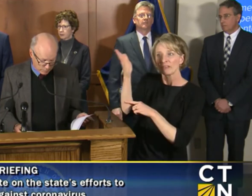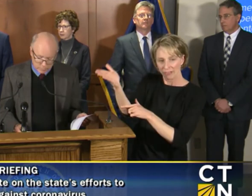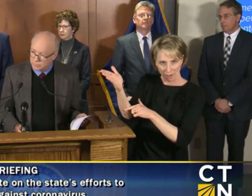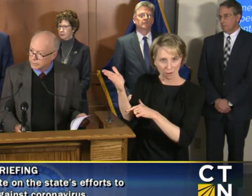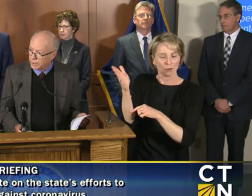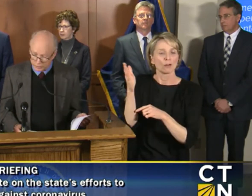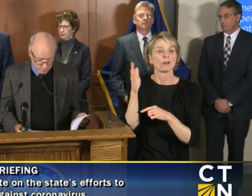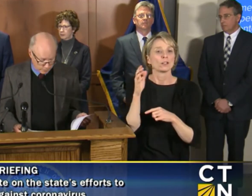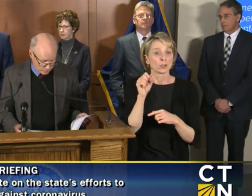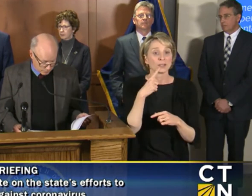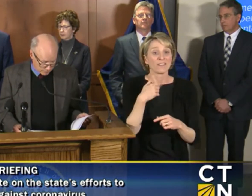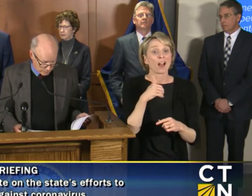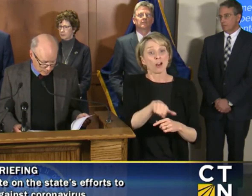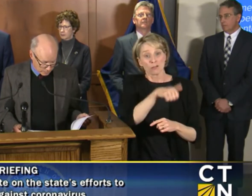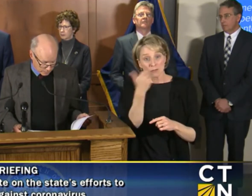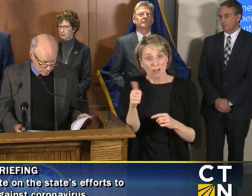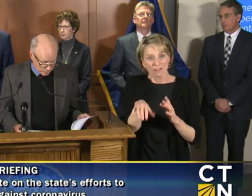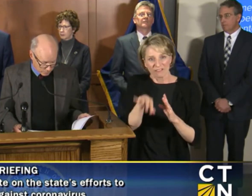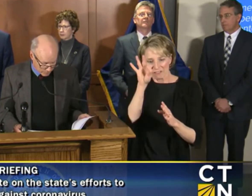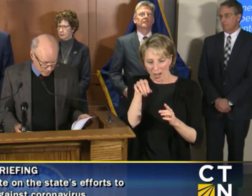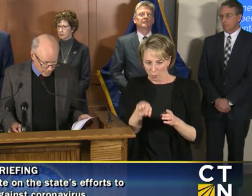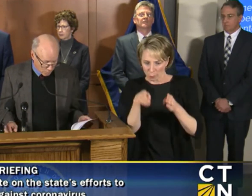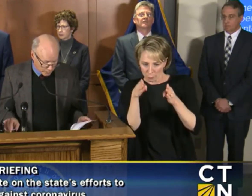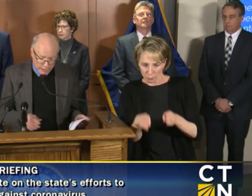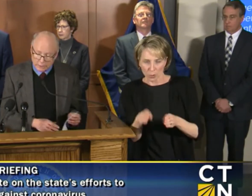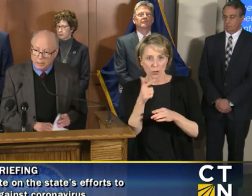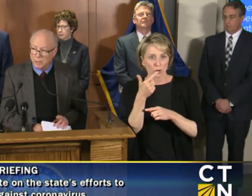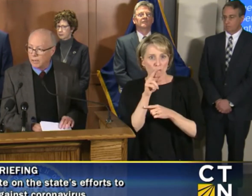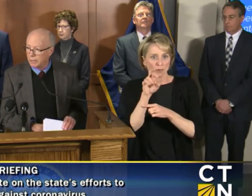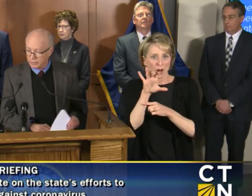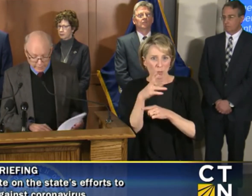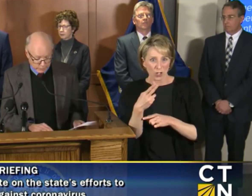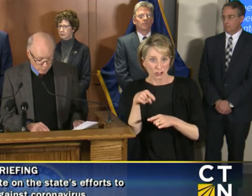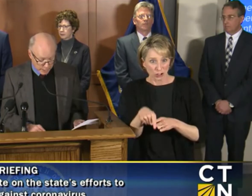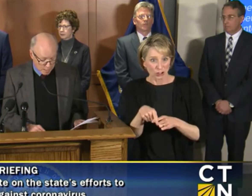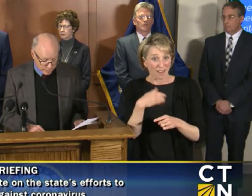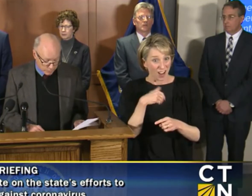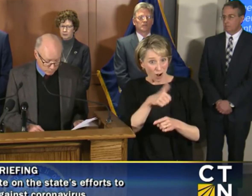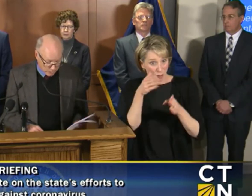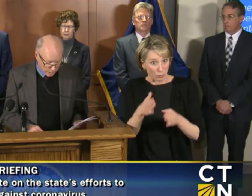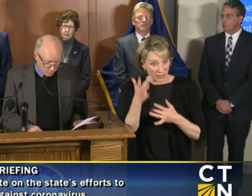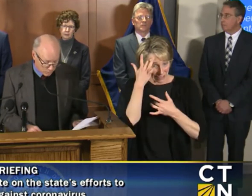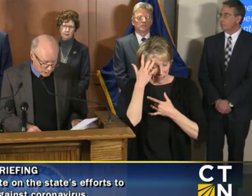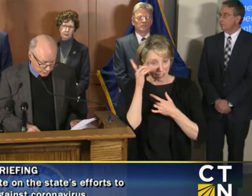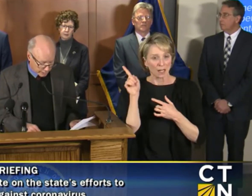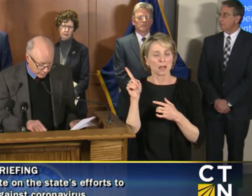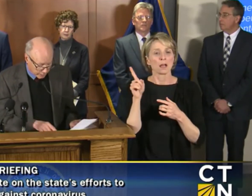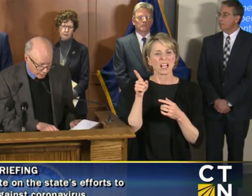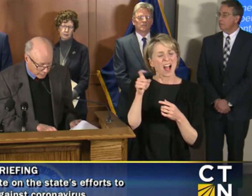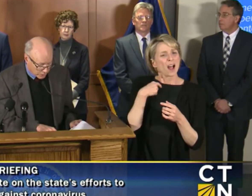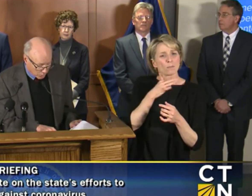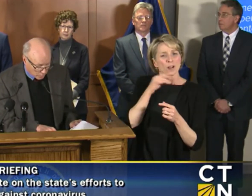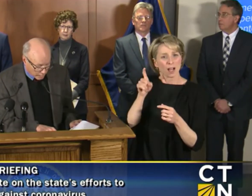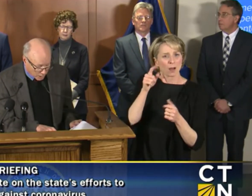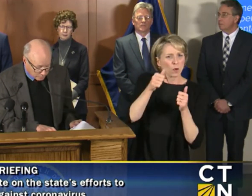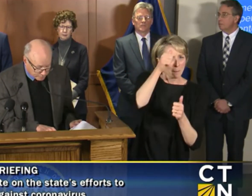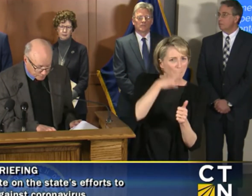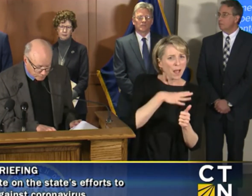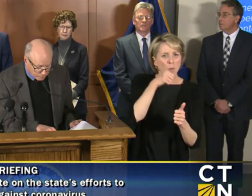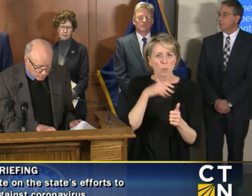that man? Yes. Or woman? Can you tell if it's a Yes, man or woman? yes, I'll be happy to. Hold on a second.